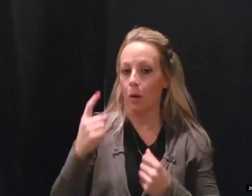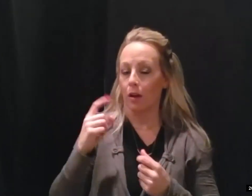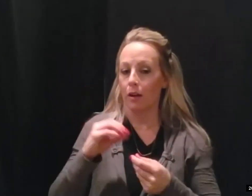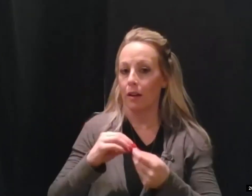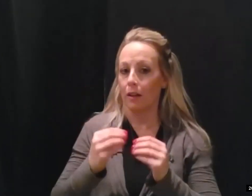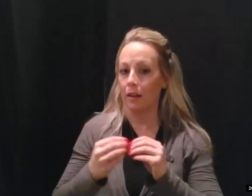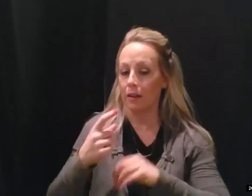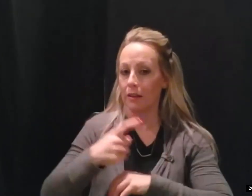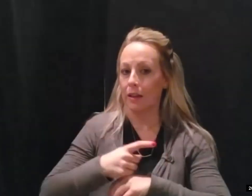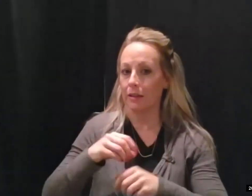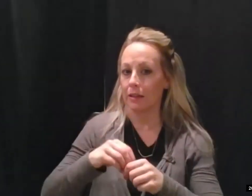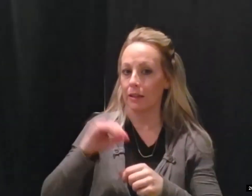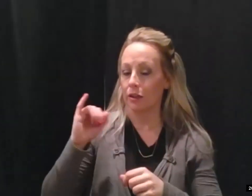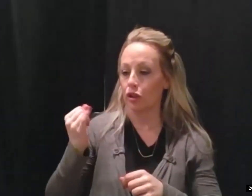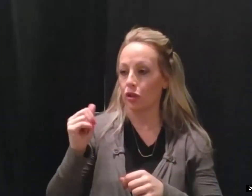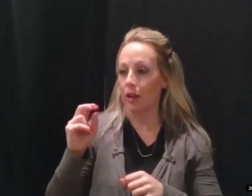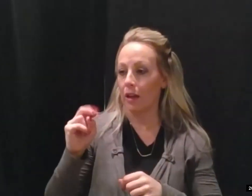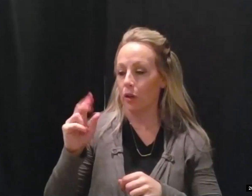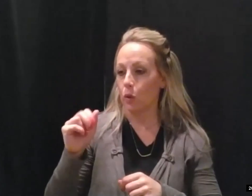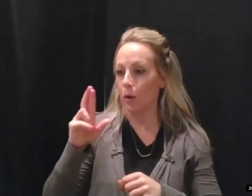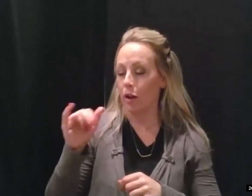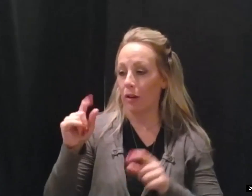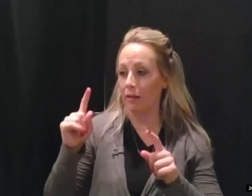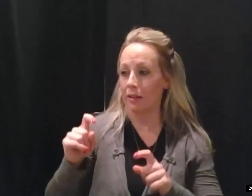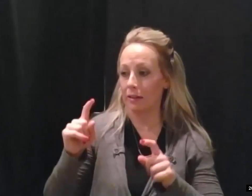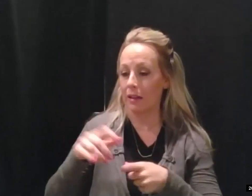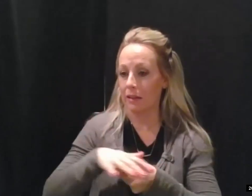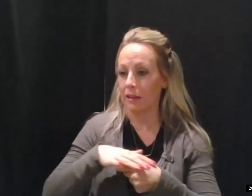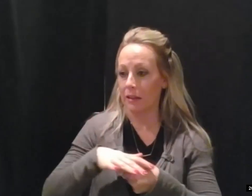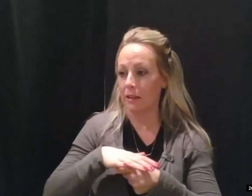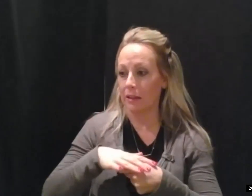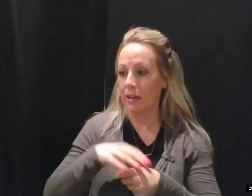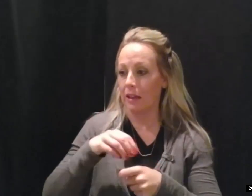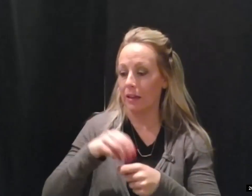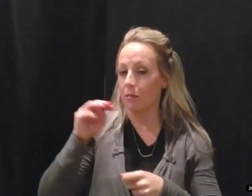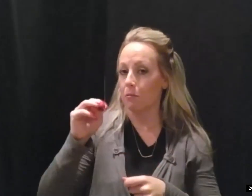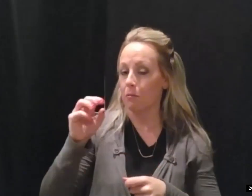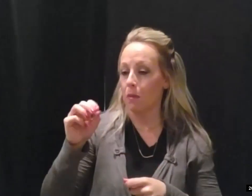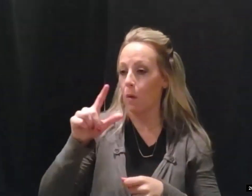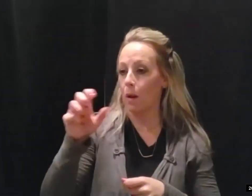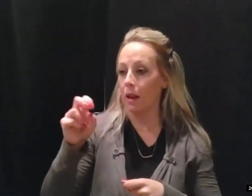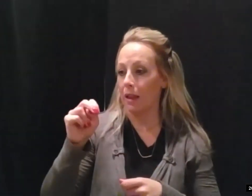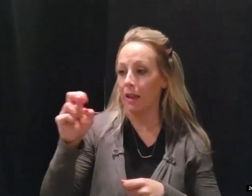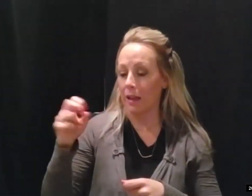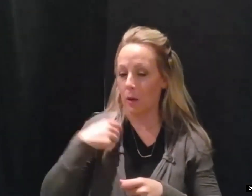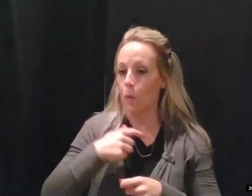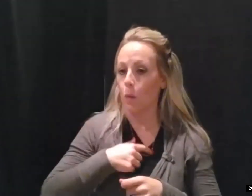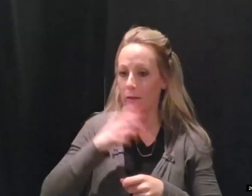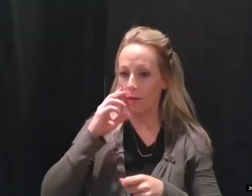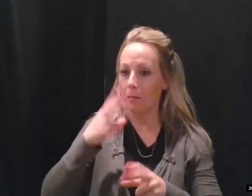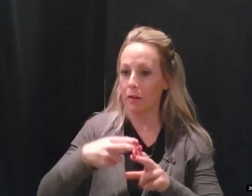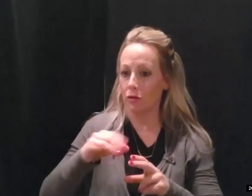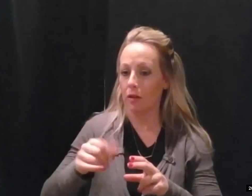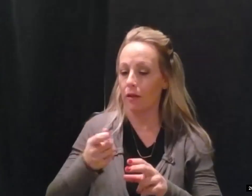in January that the testing site is at the Taxpayer Center in Moline. I know we put that out a couple times. That